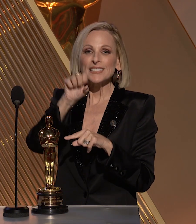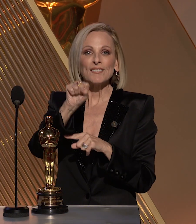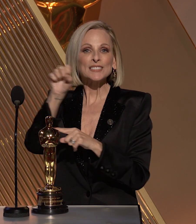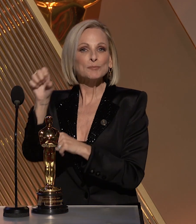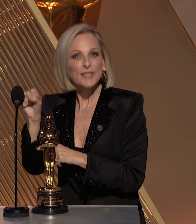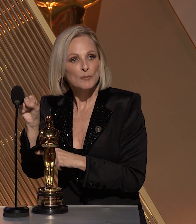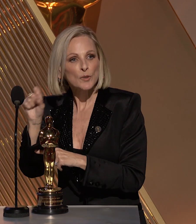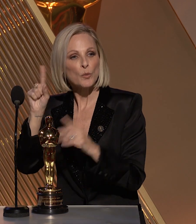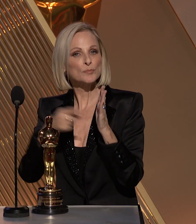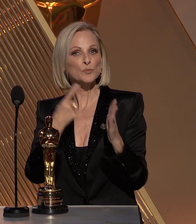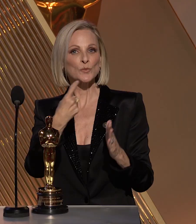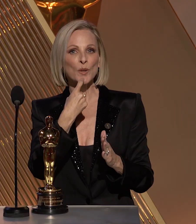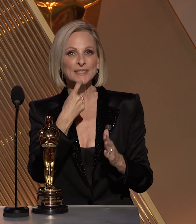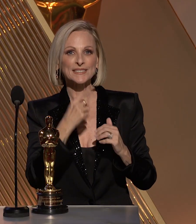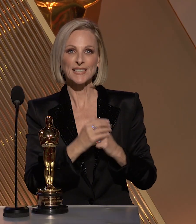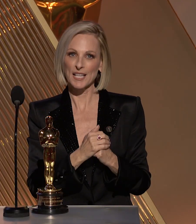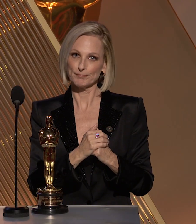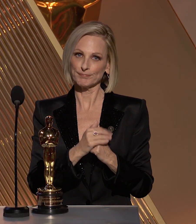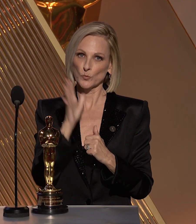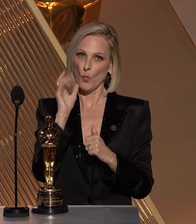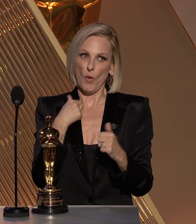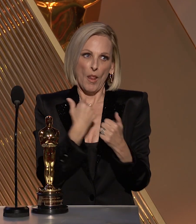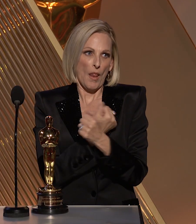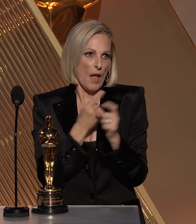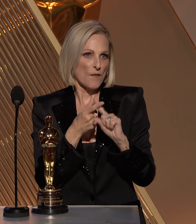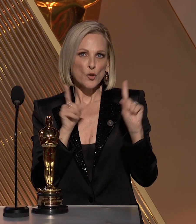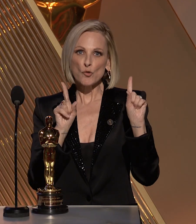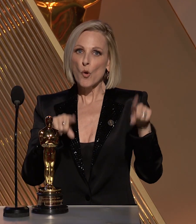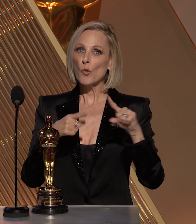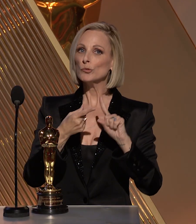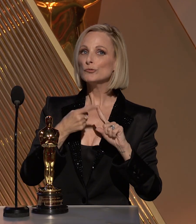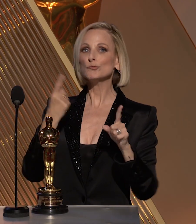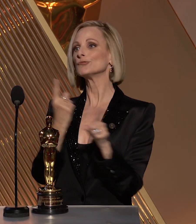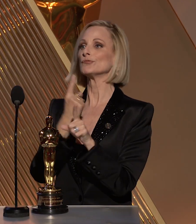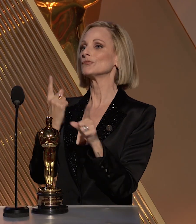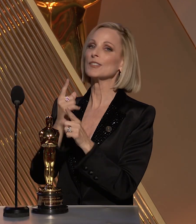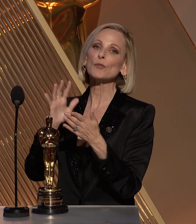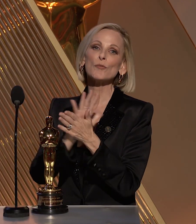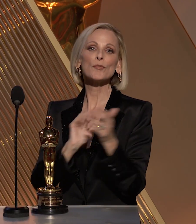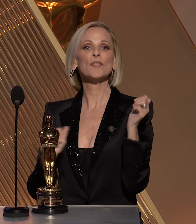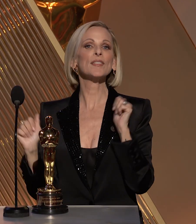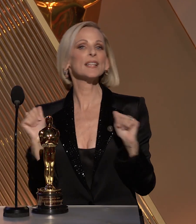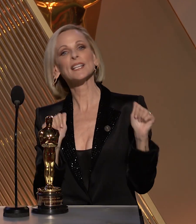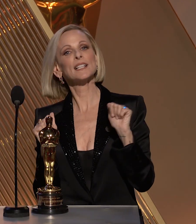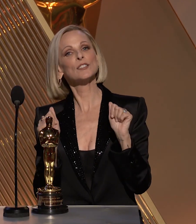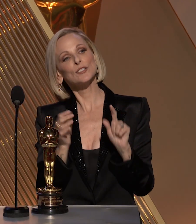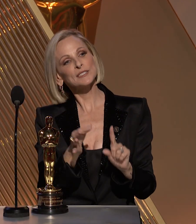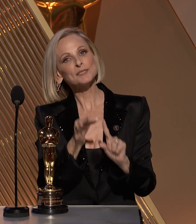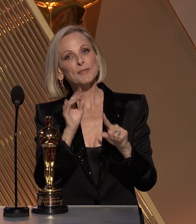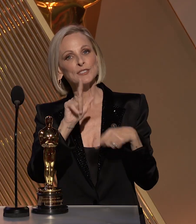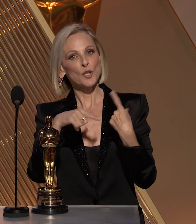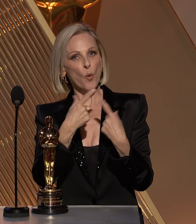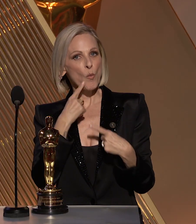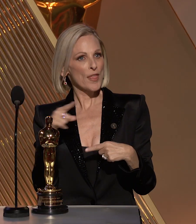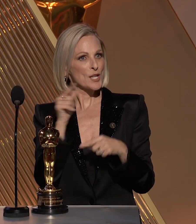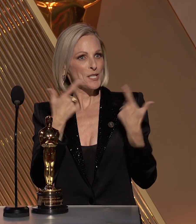Steven Spielberg once said, we would love to go to a regular movie theater, especially when there's a